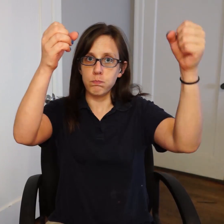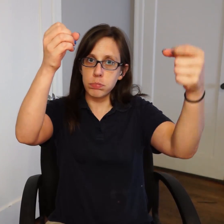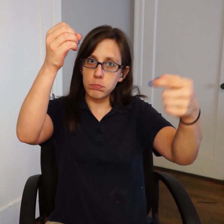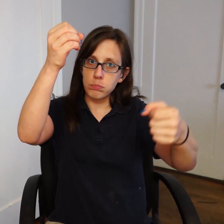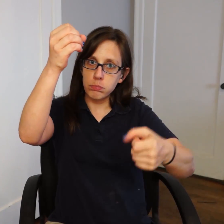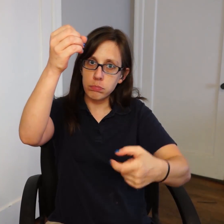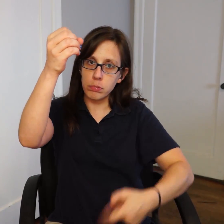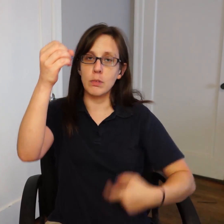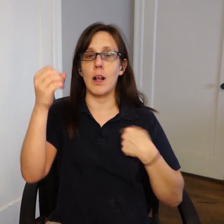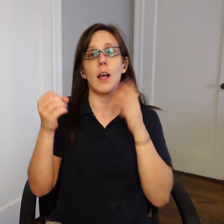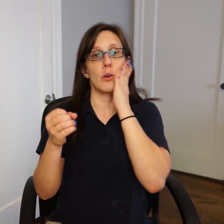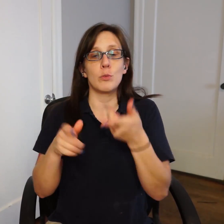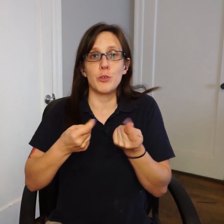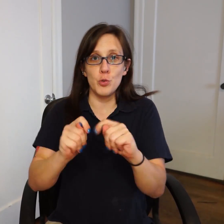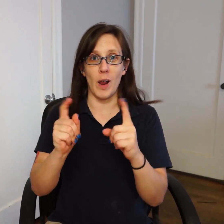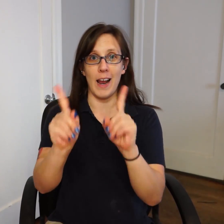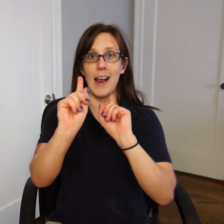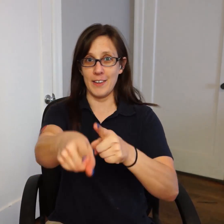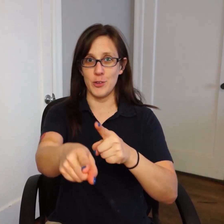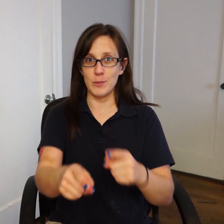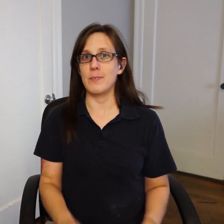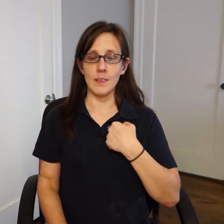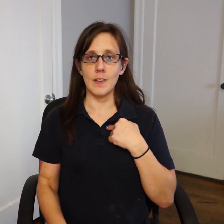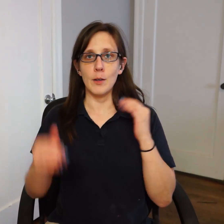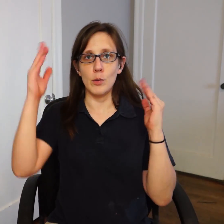comments section below and I'll try to answer them. I hope you